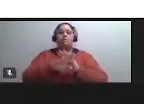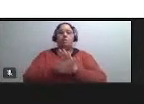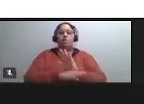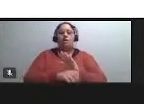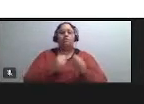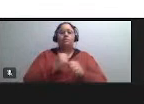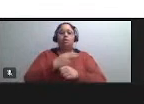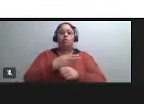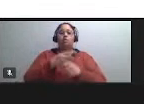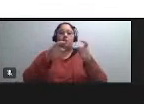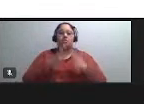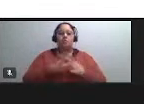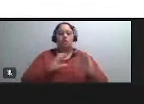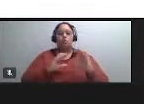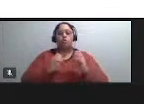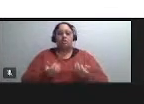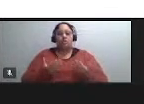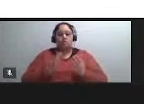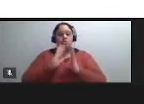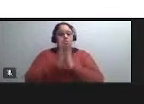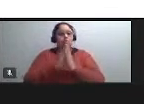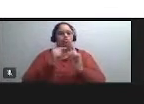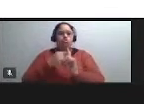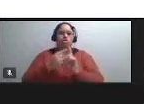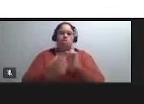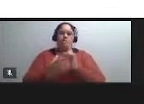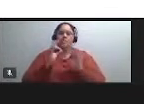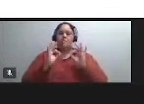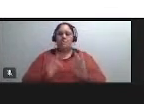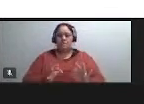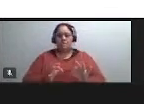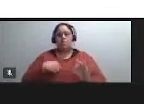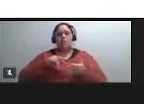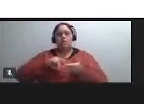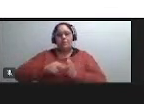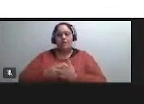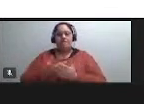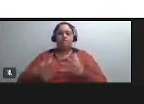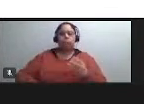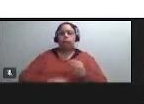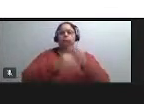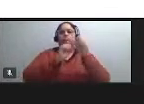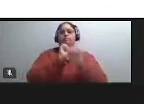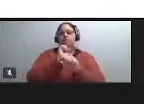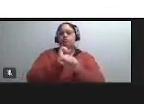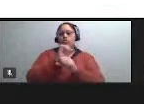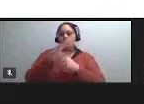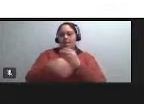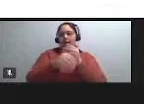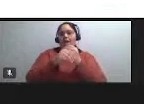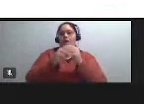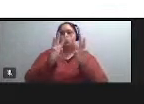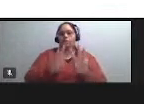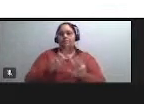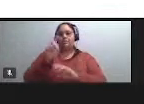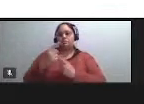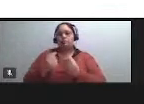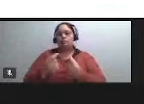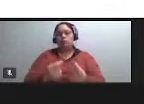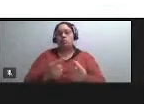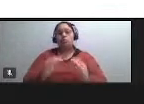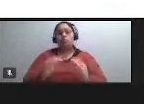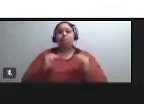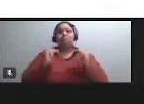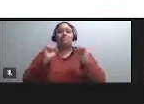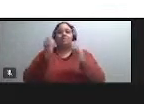and Communication Services, all our targets were met. We planned for an additional functionality to be added to the website to enhance